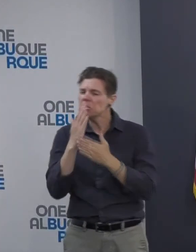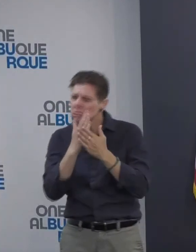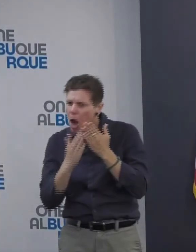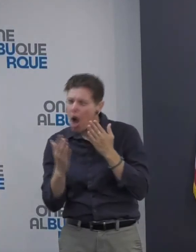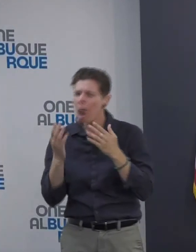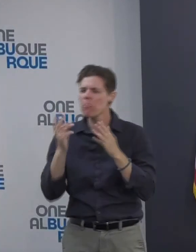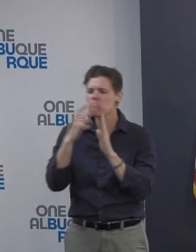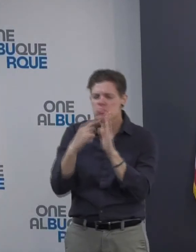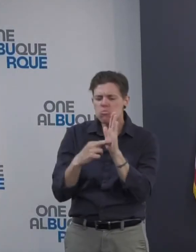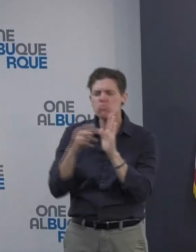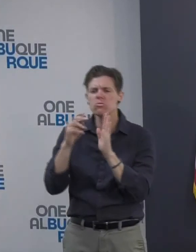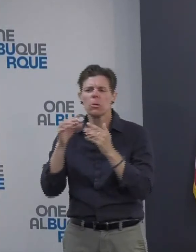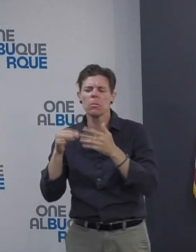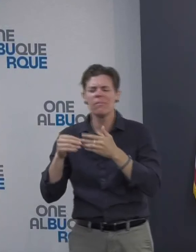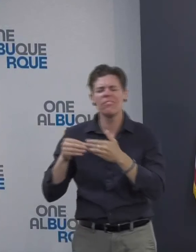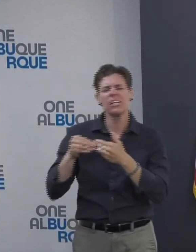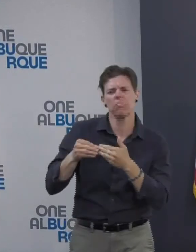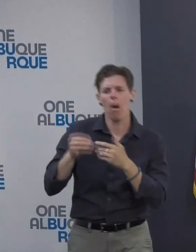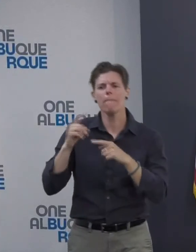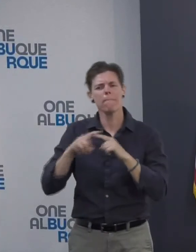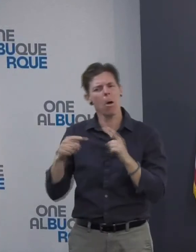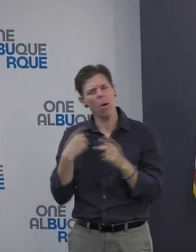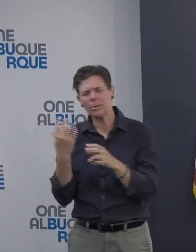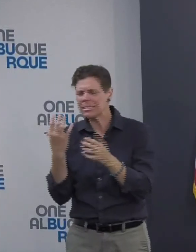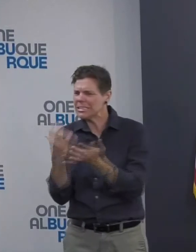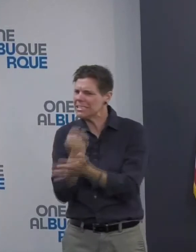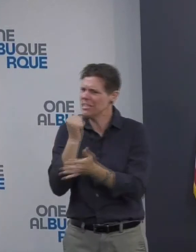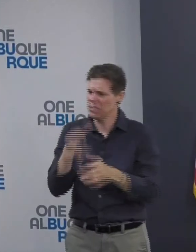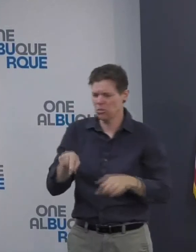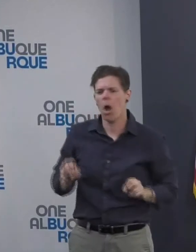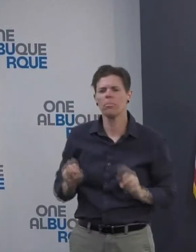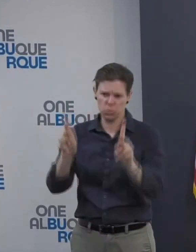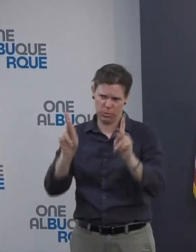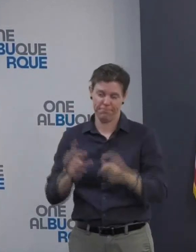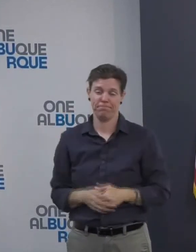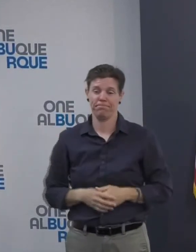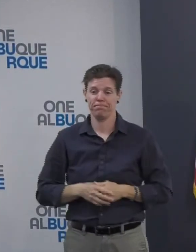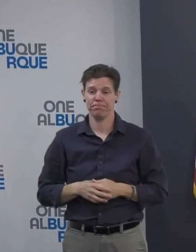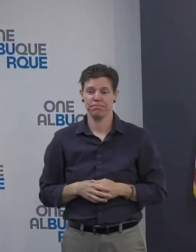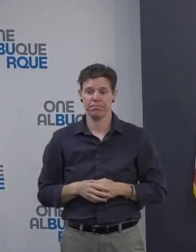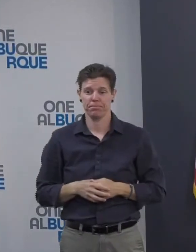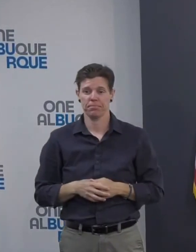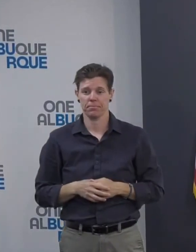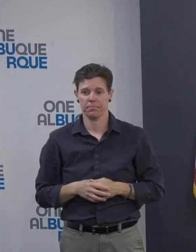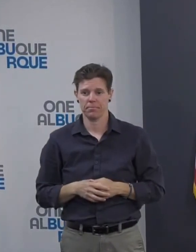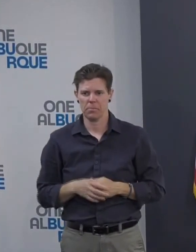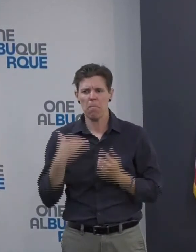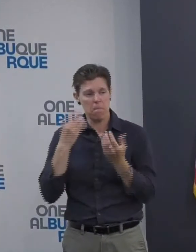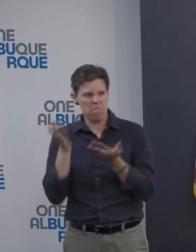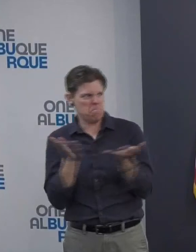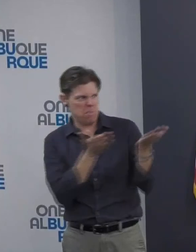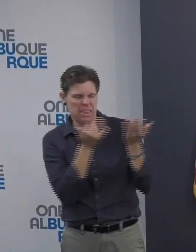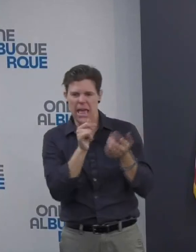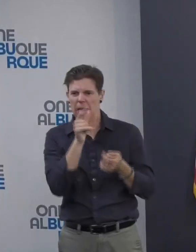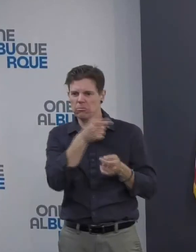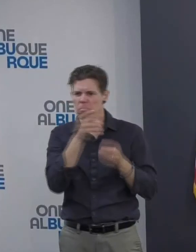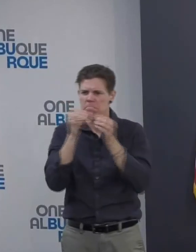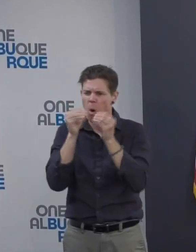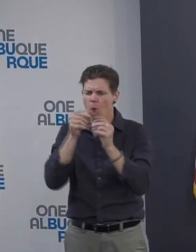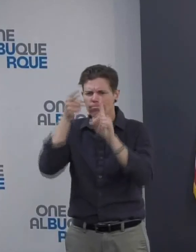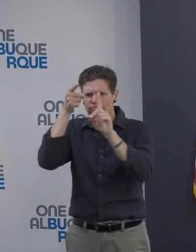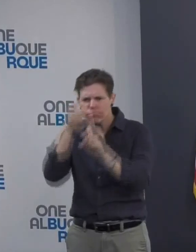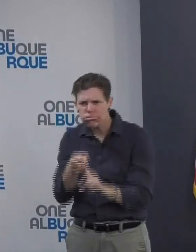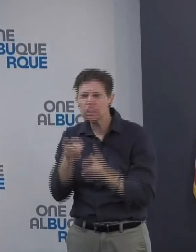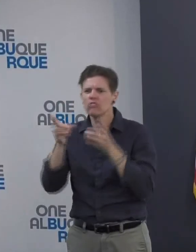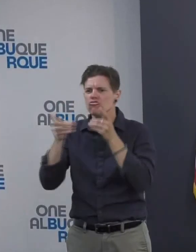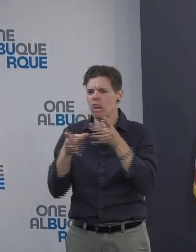that fairway as we can. So let's talk a little bit about some of the specifics on this with our Director of Planning, Brennan Williams, and then